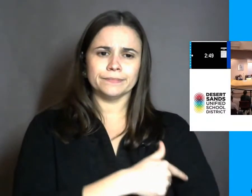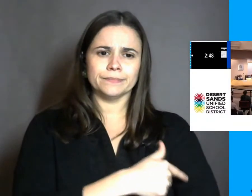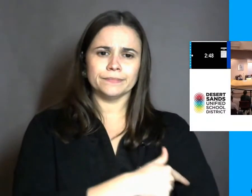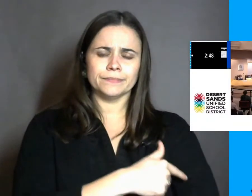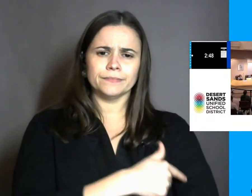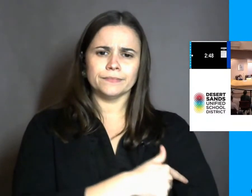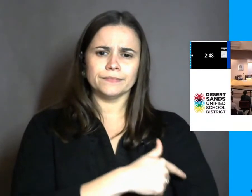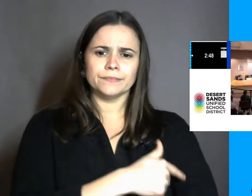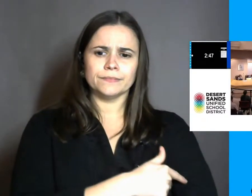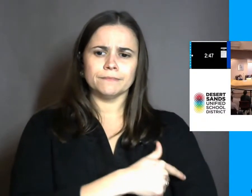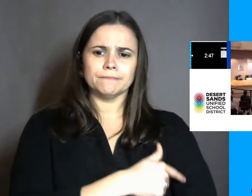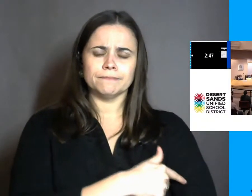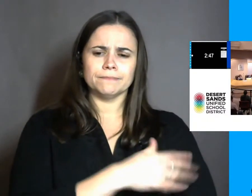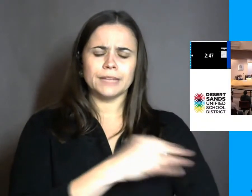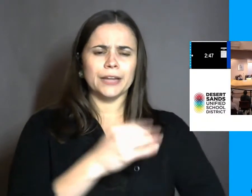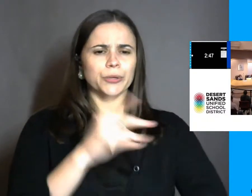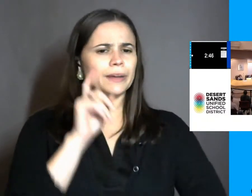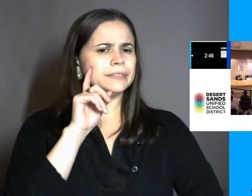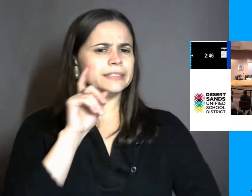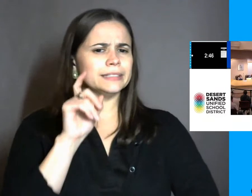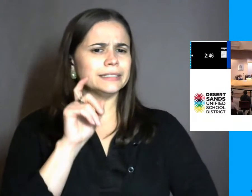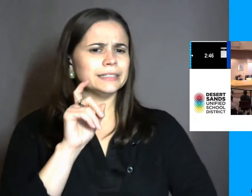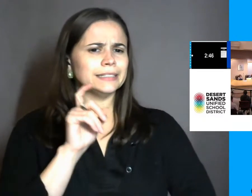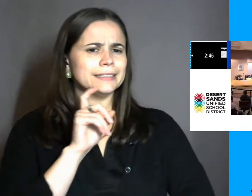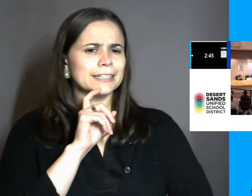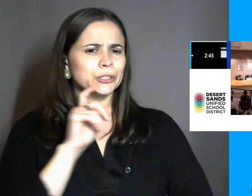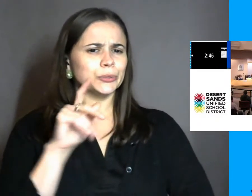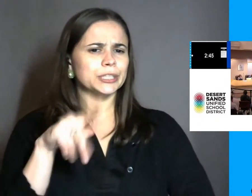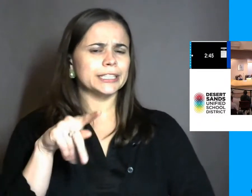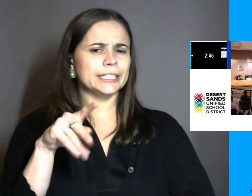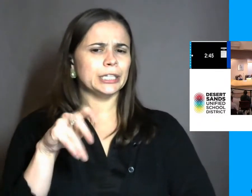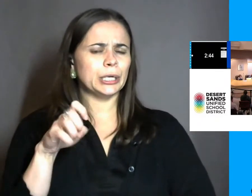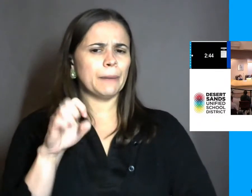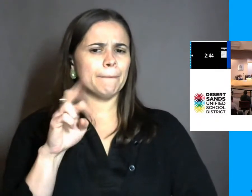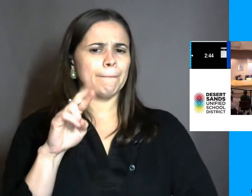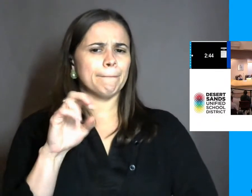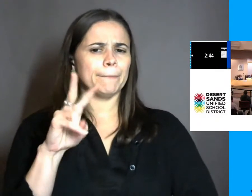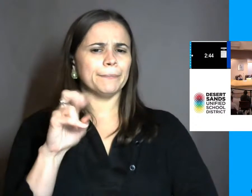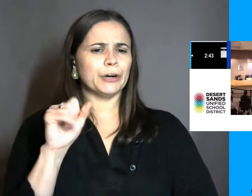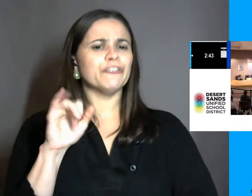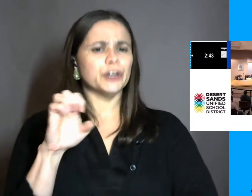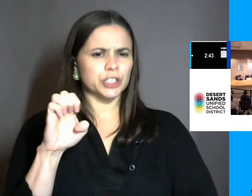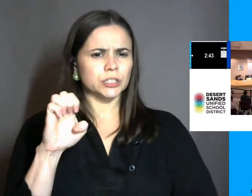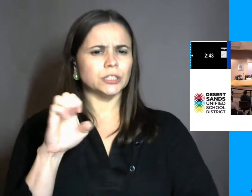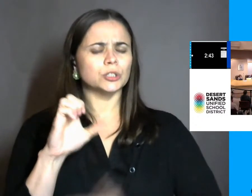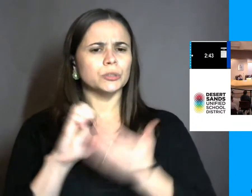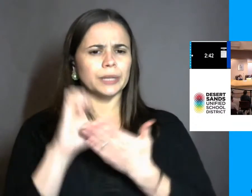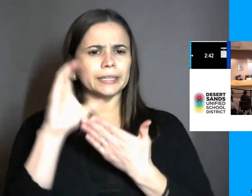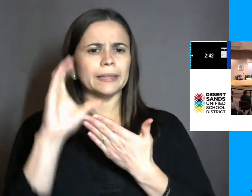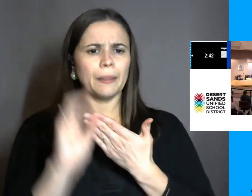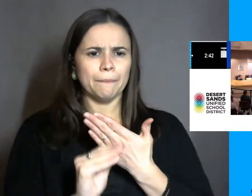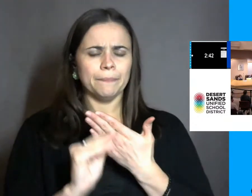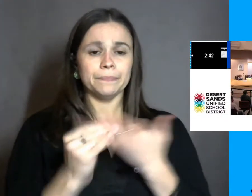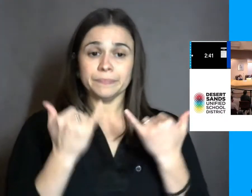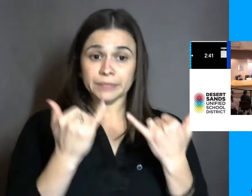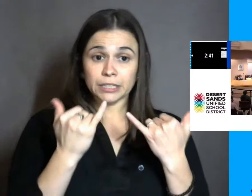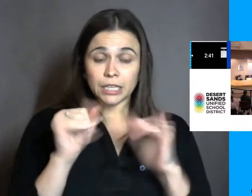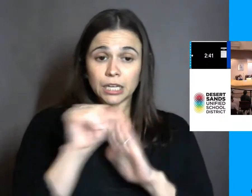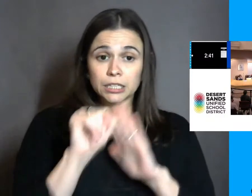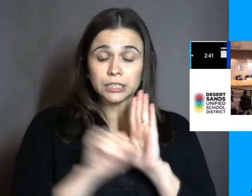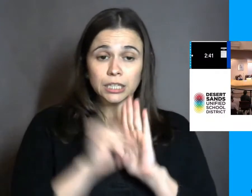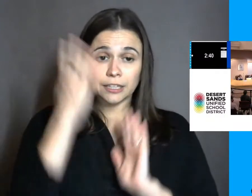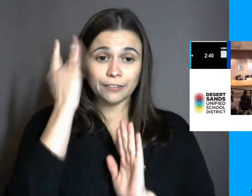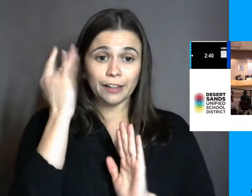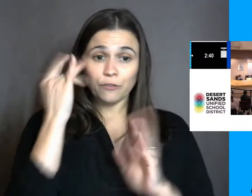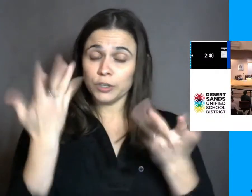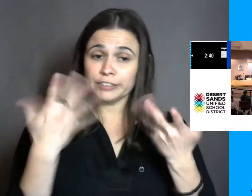perverse curriculum. Today is the last day of California's illegal indoor mask mandate, so I'm asking you, why are you not